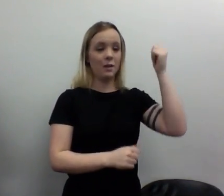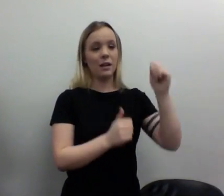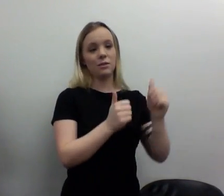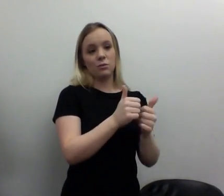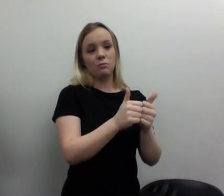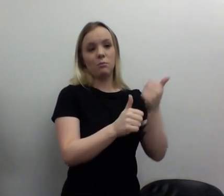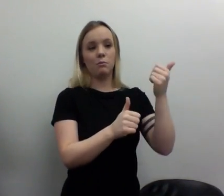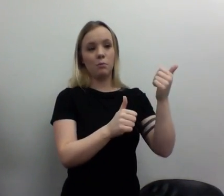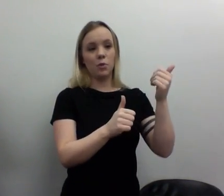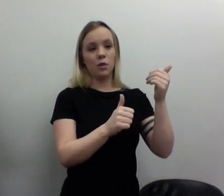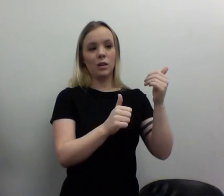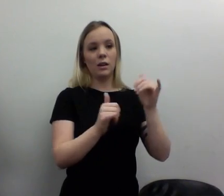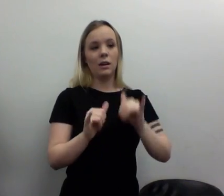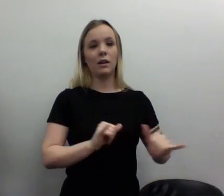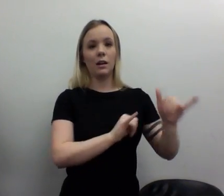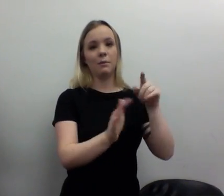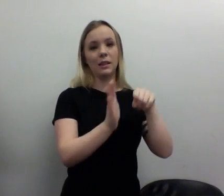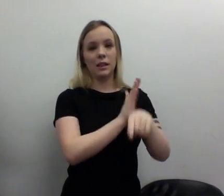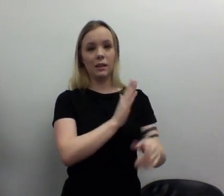had dropped that to 5 times more likely.